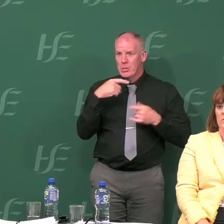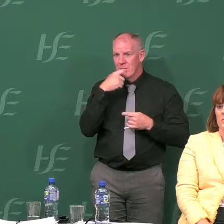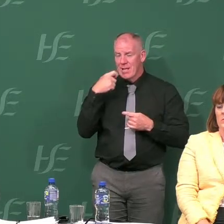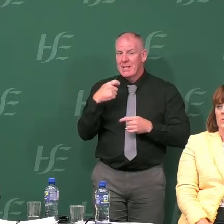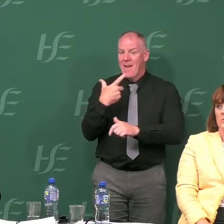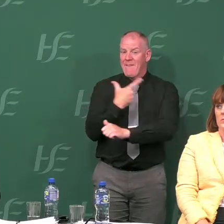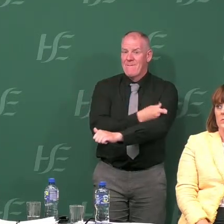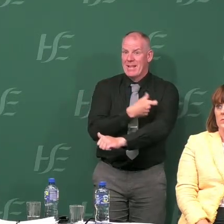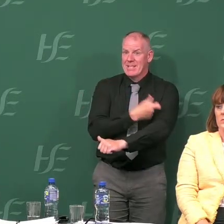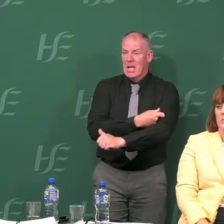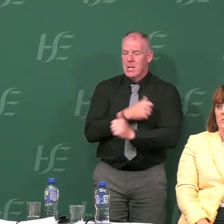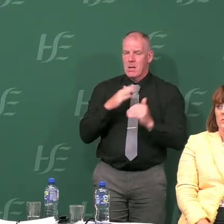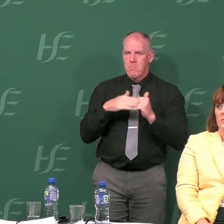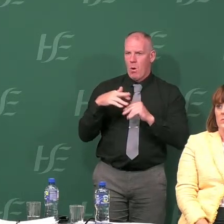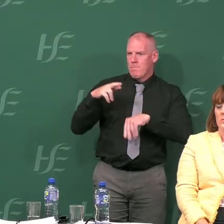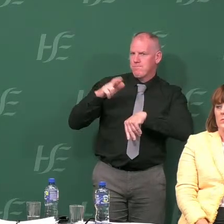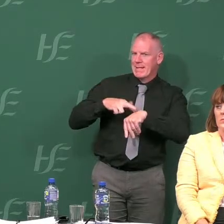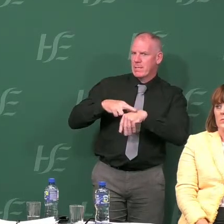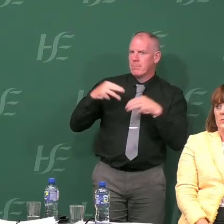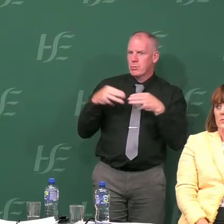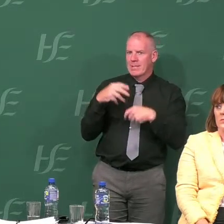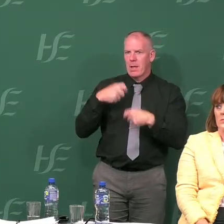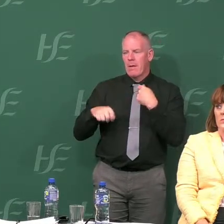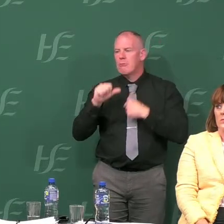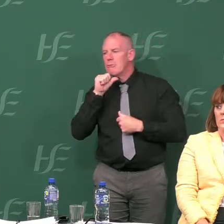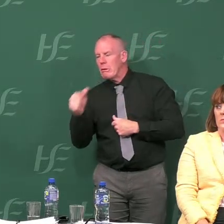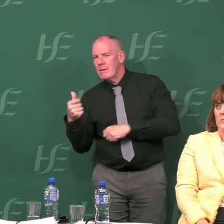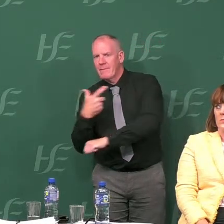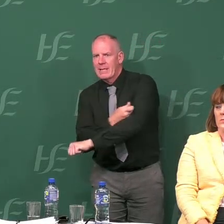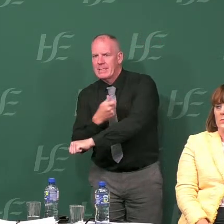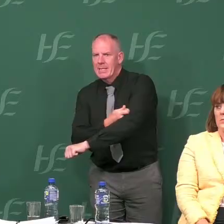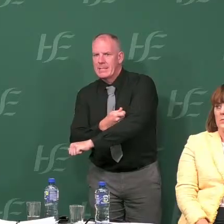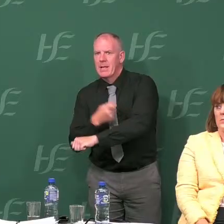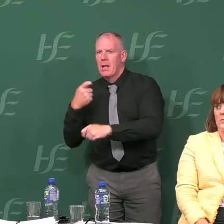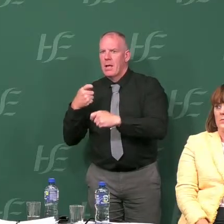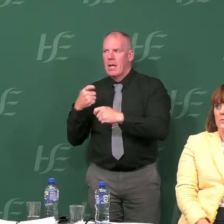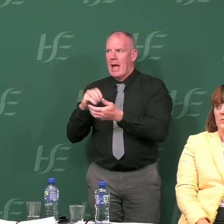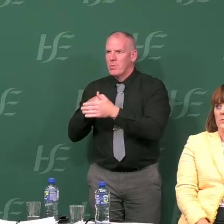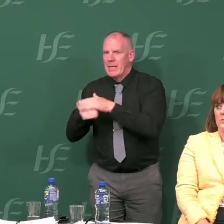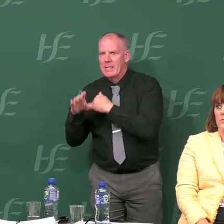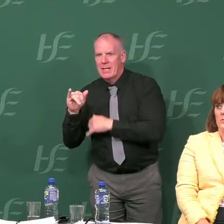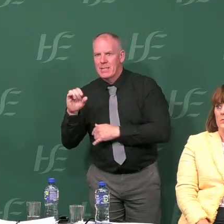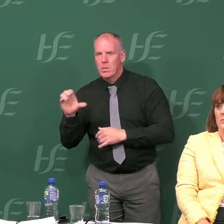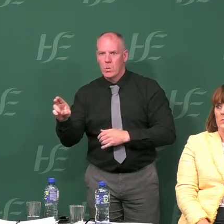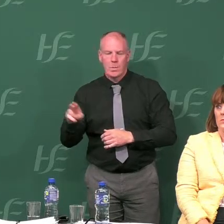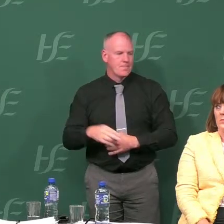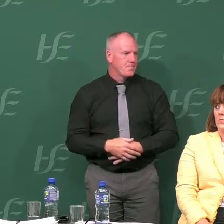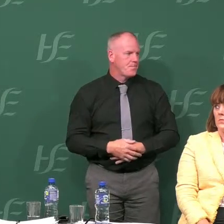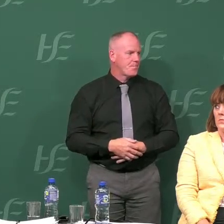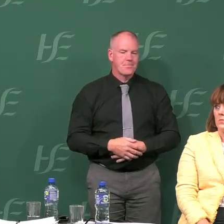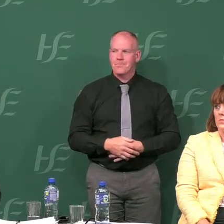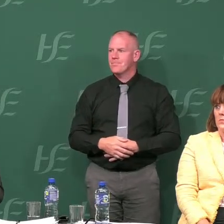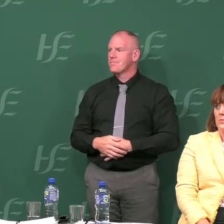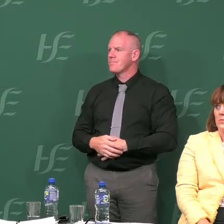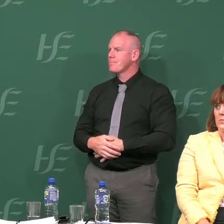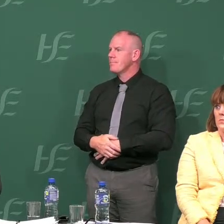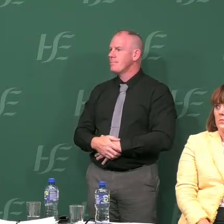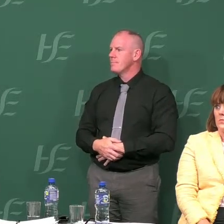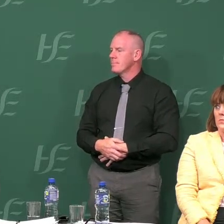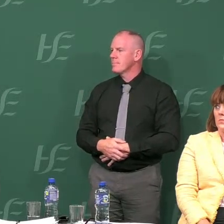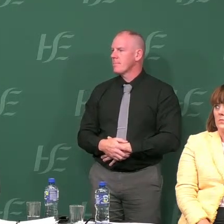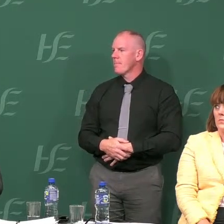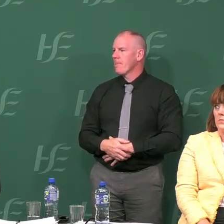Being vaccinated is a much stronger protection versus not being vaccinated from ICU. Sorry, Colm.